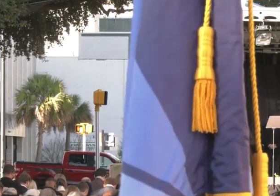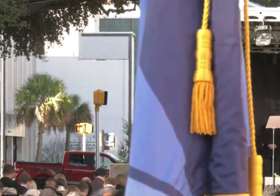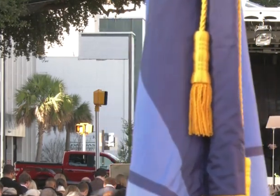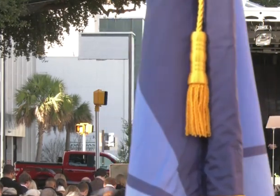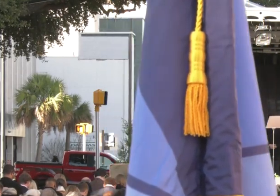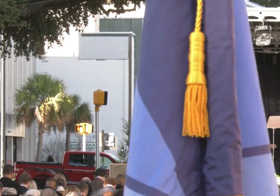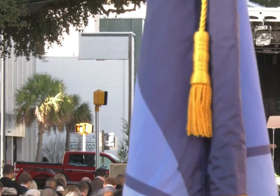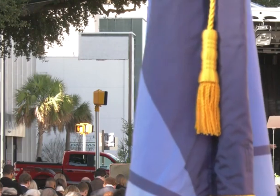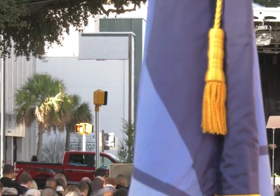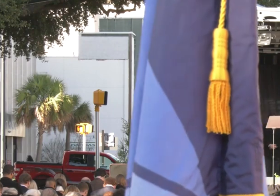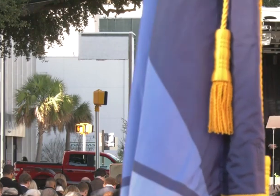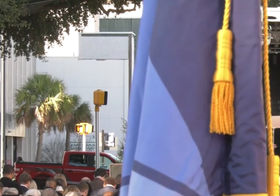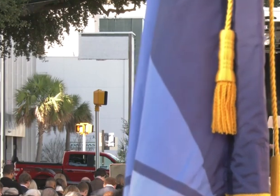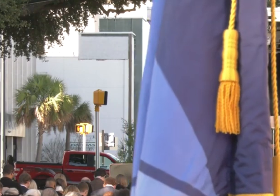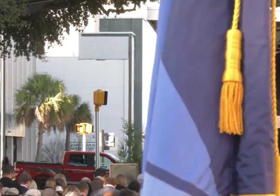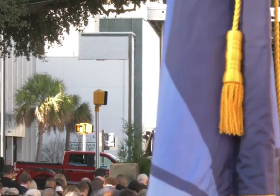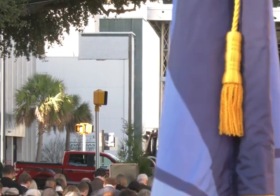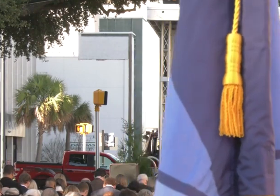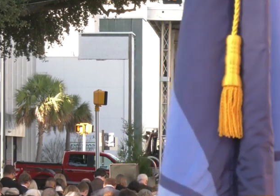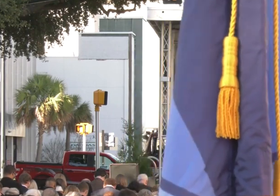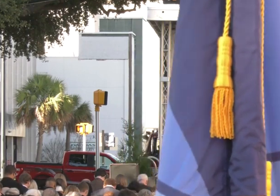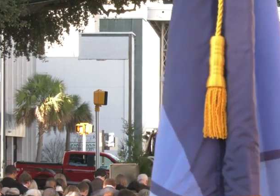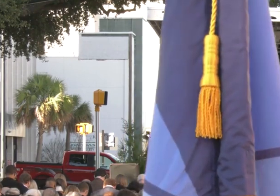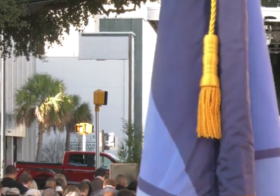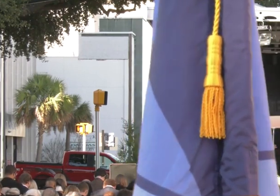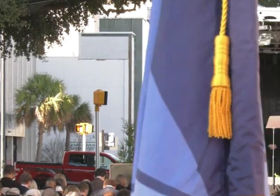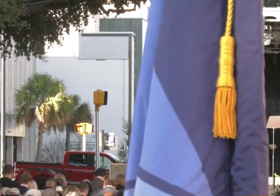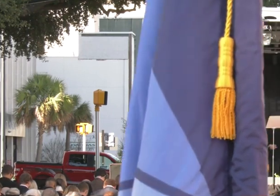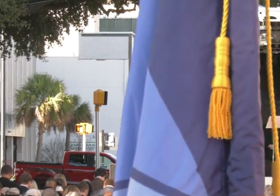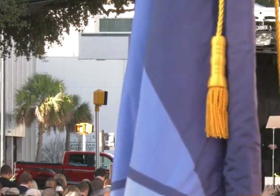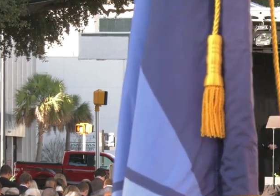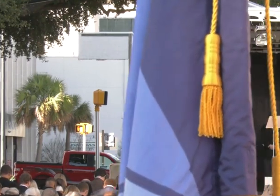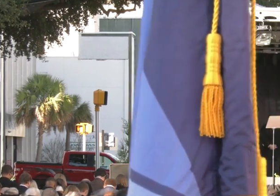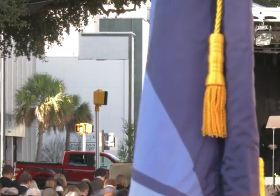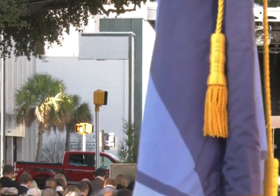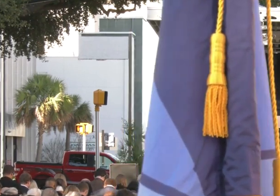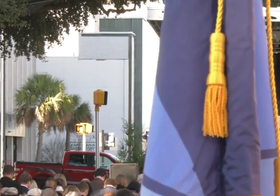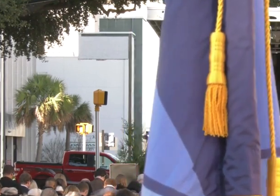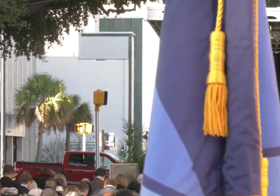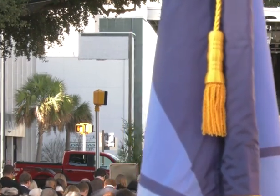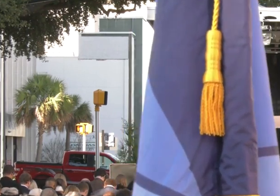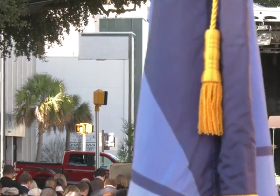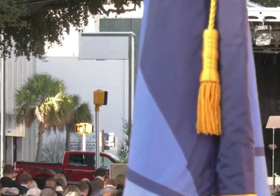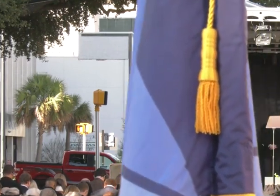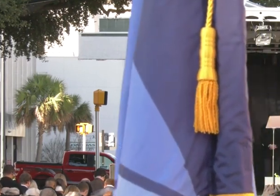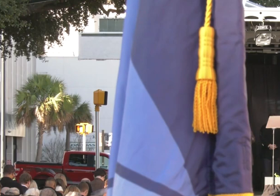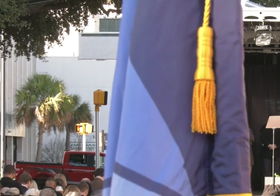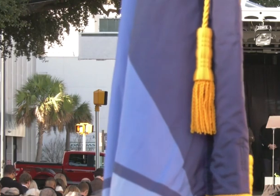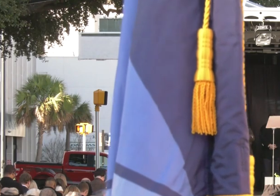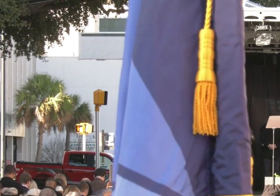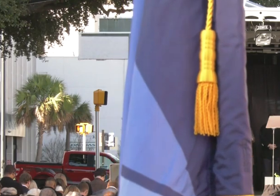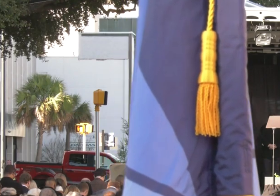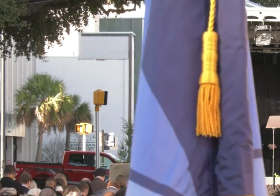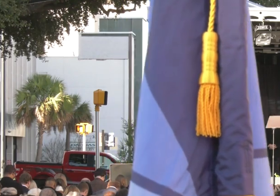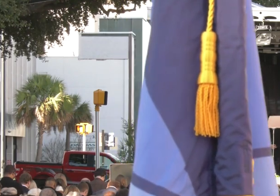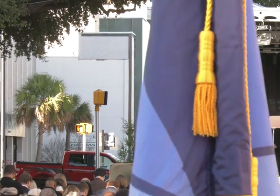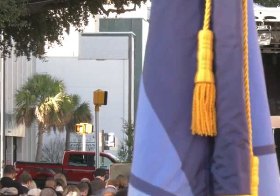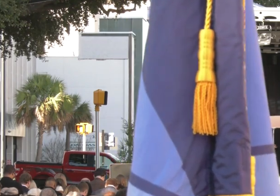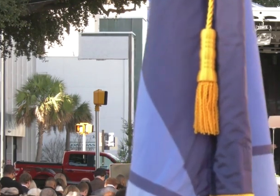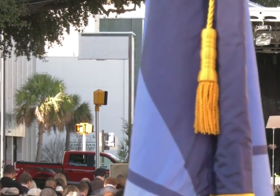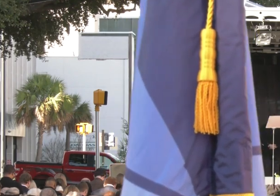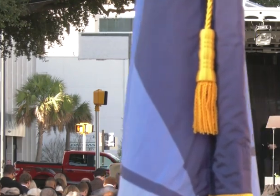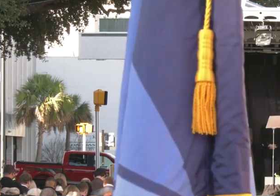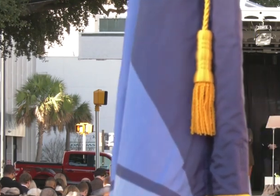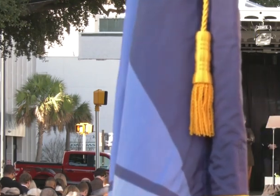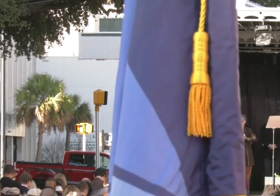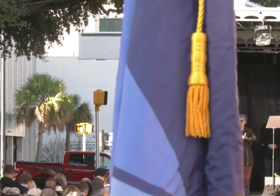we're asking a special blessing upon our newly elected mayor and the newly elected three council